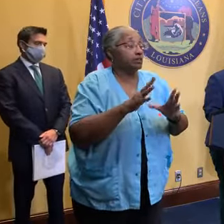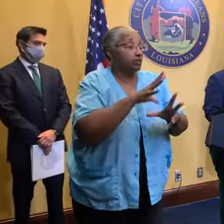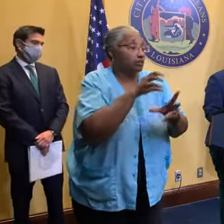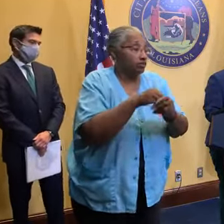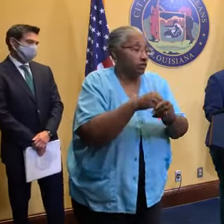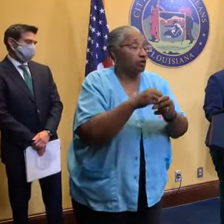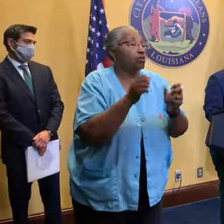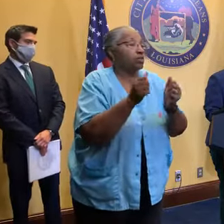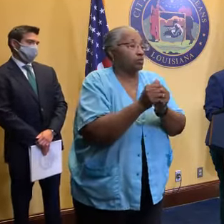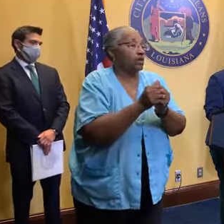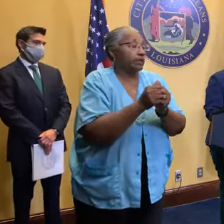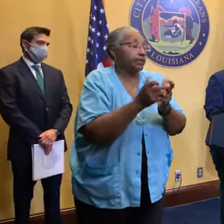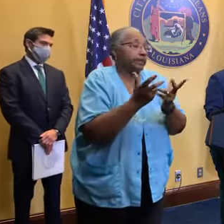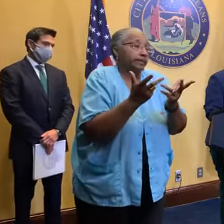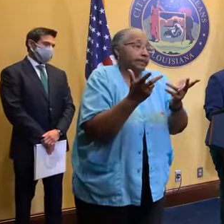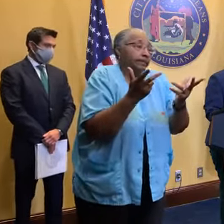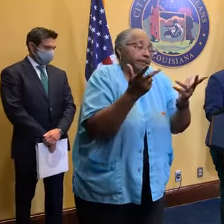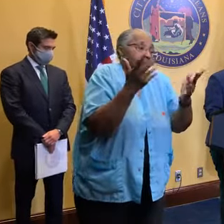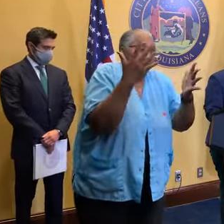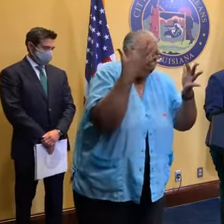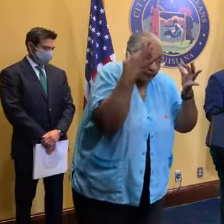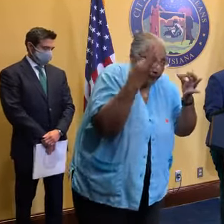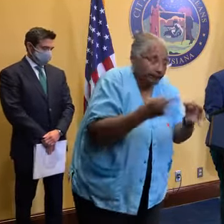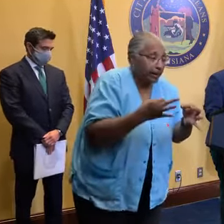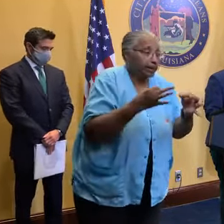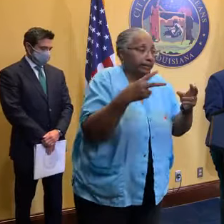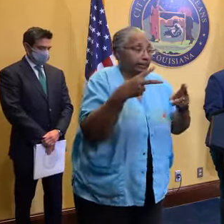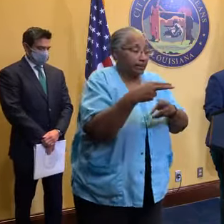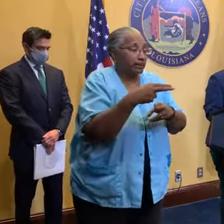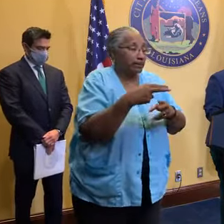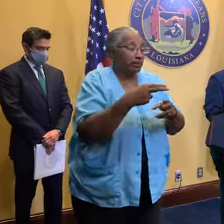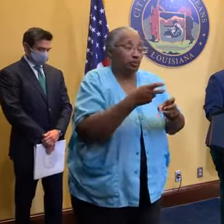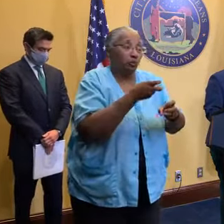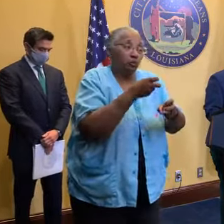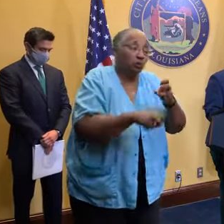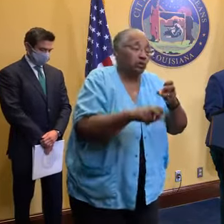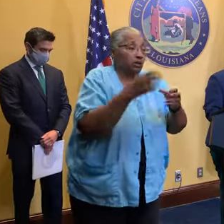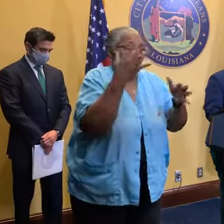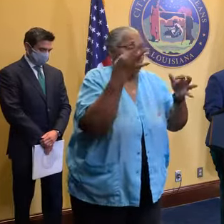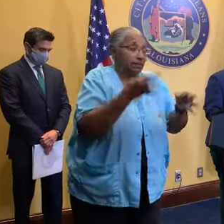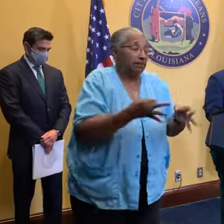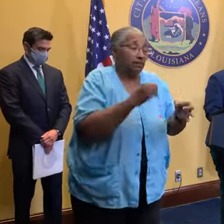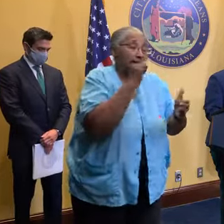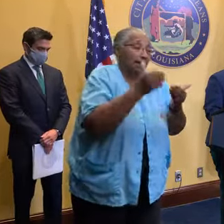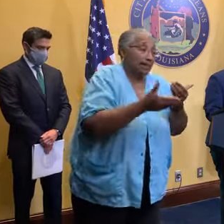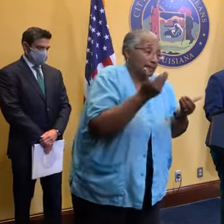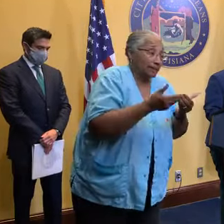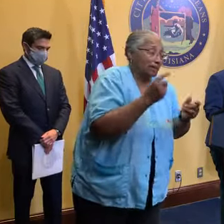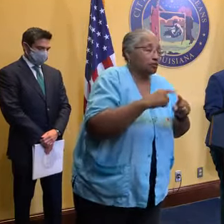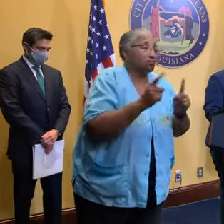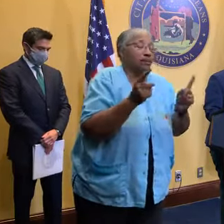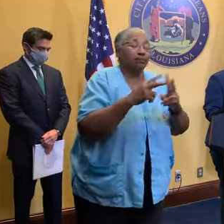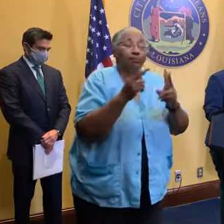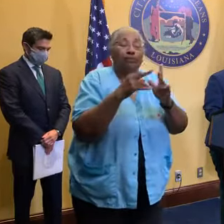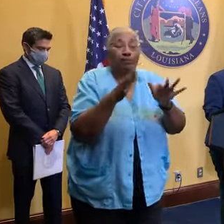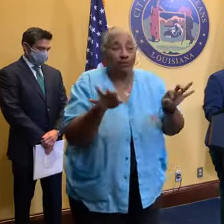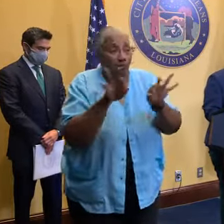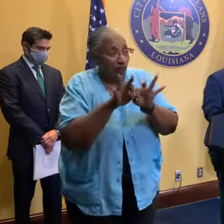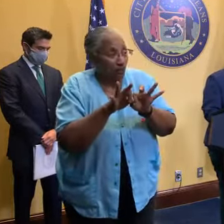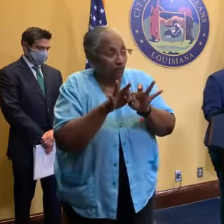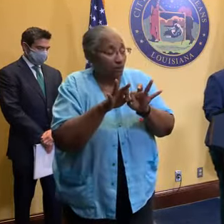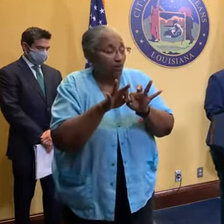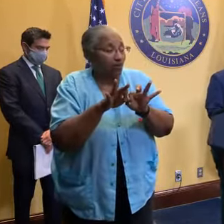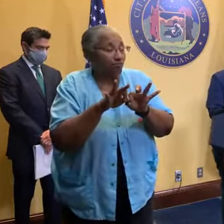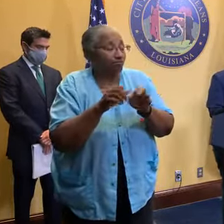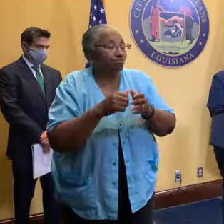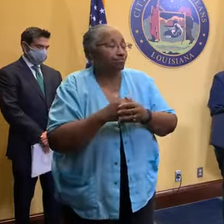cuts. Very, very tough decisions that were not easy at all, but were critically necessary.